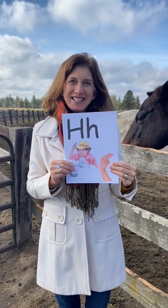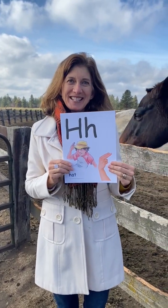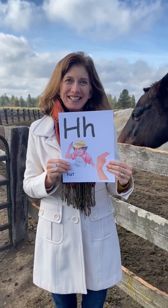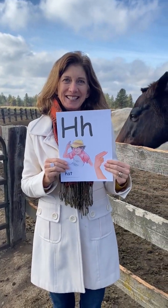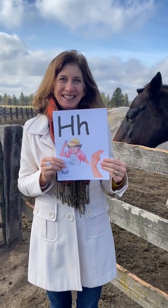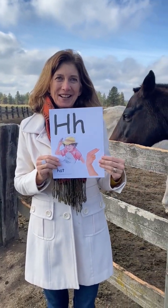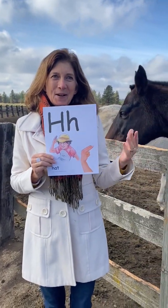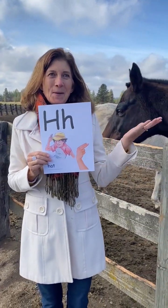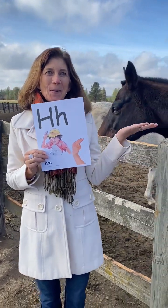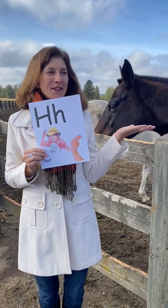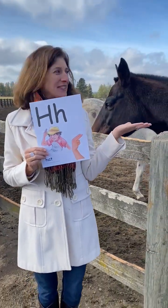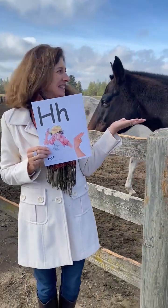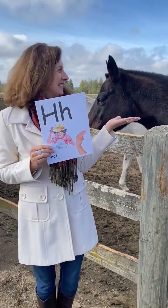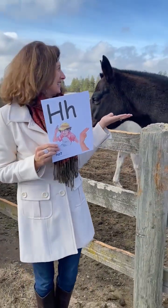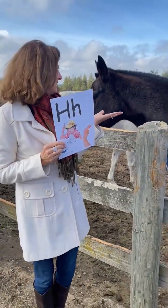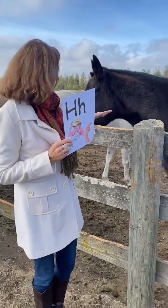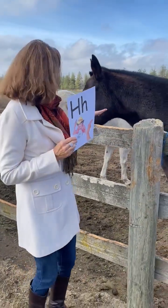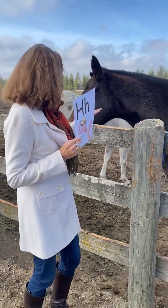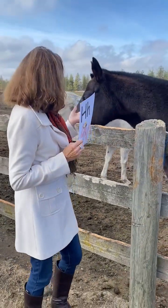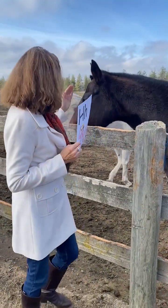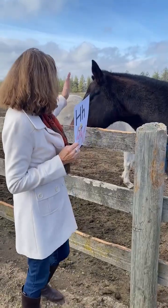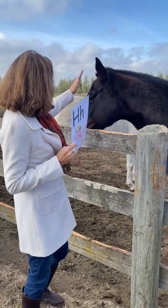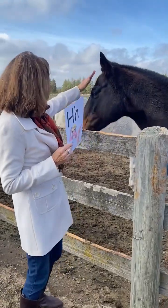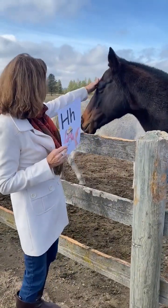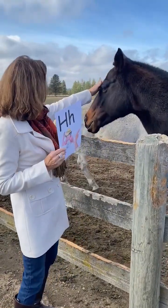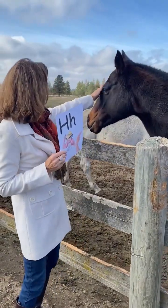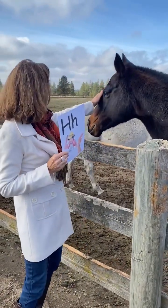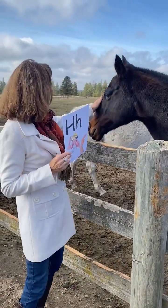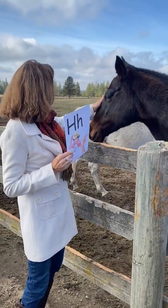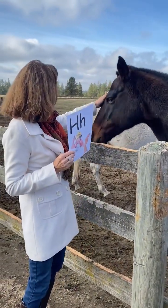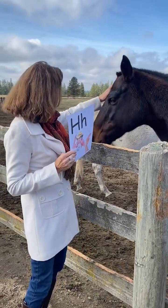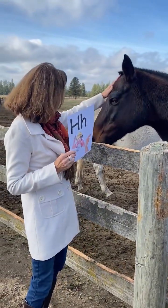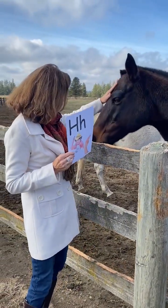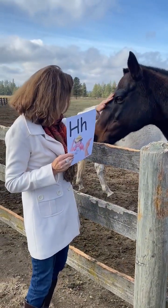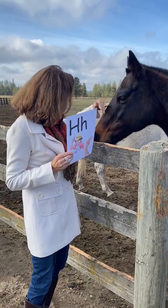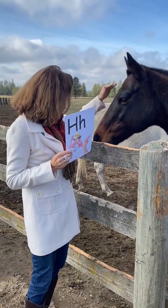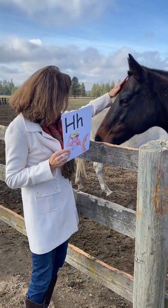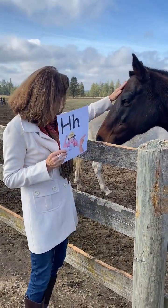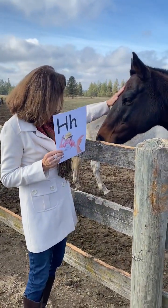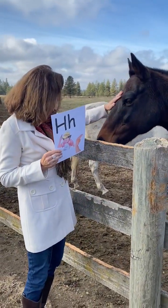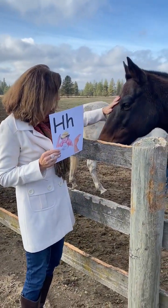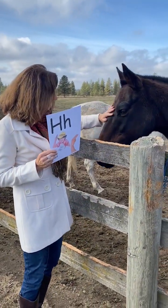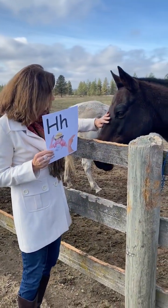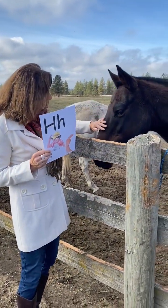H? Horses. Horses start with the letter H.